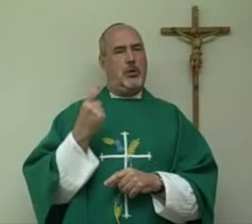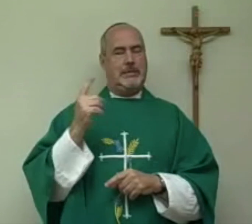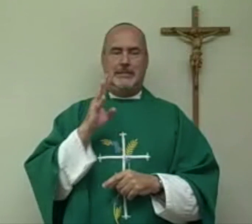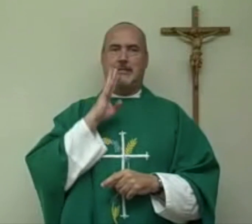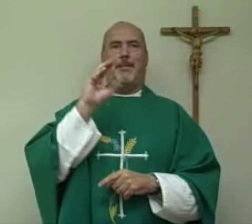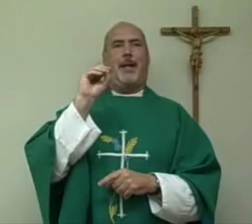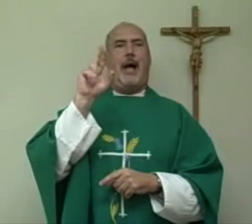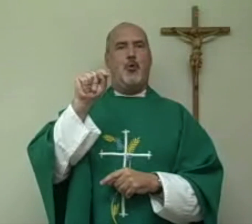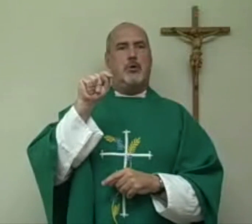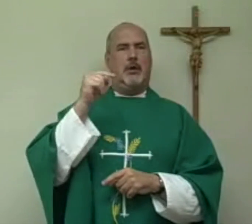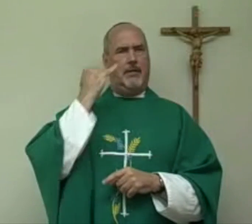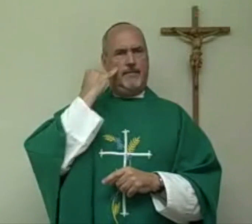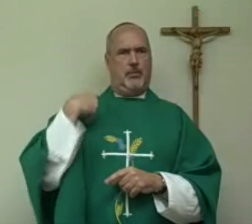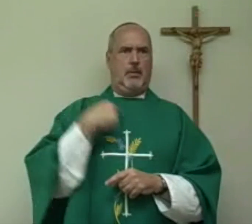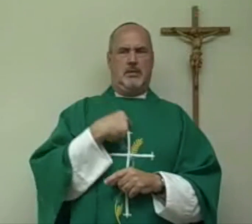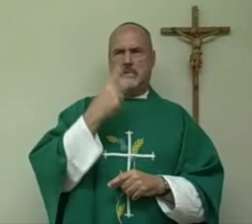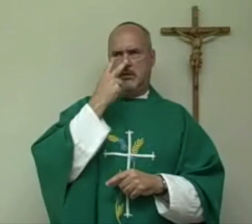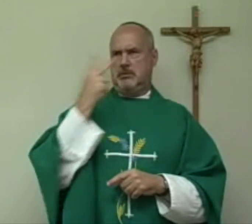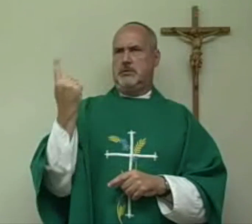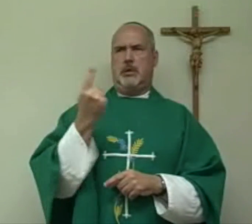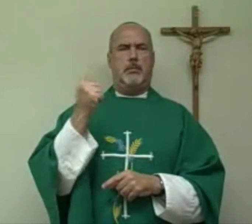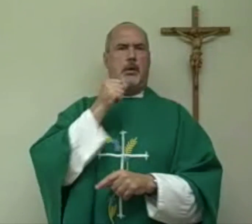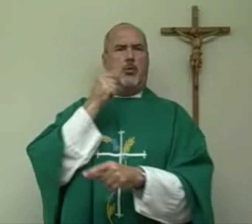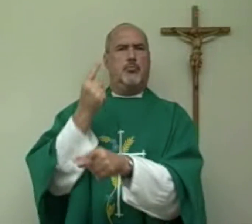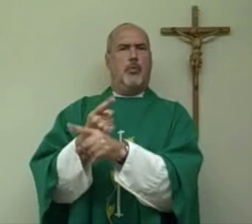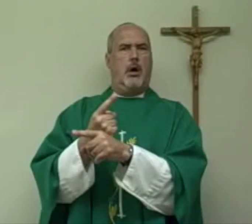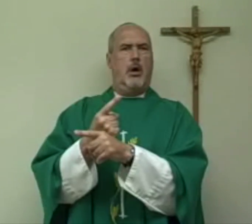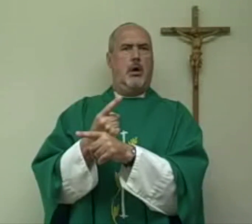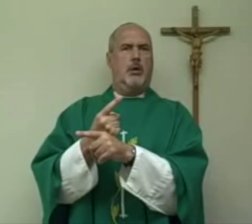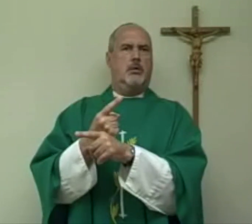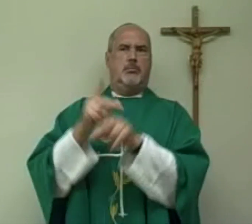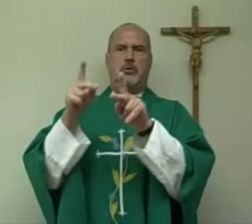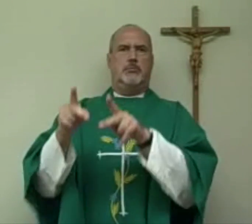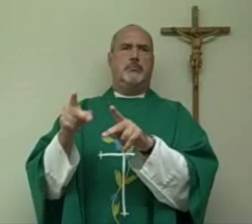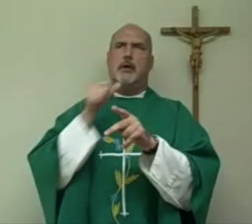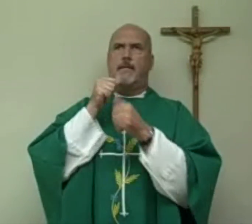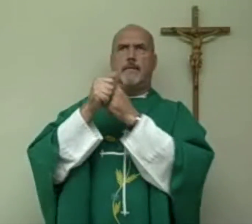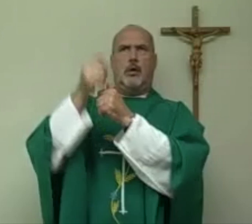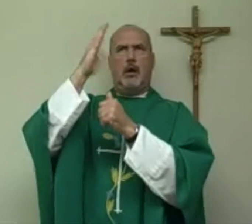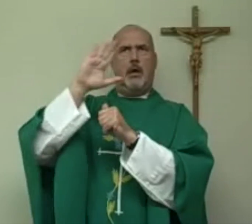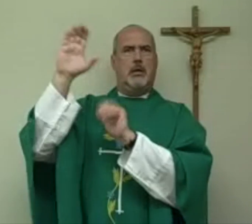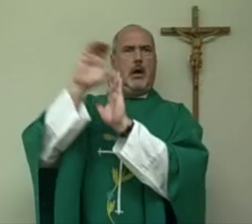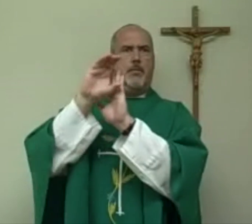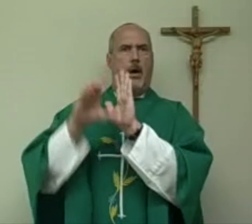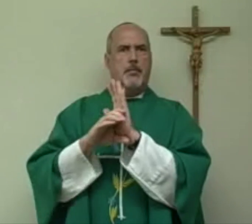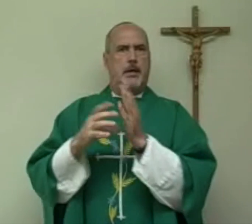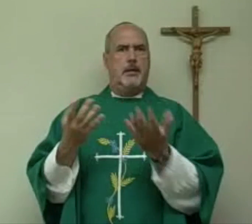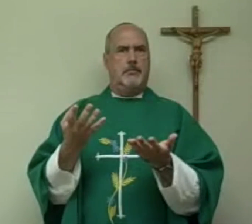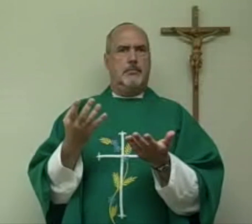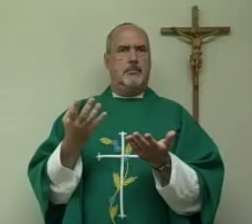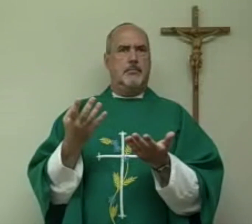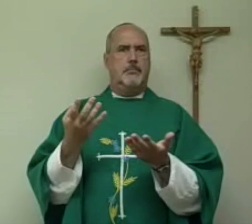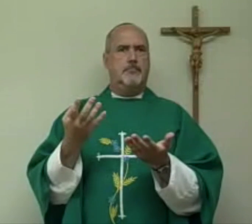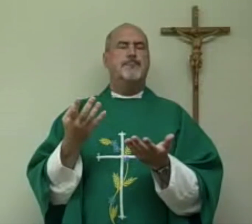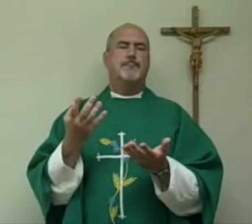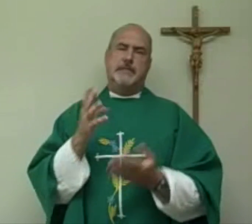us that we must always speak out if we see something being done that's wrong and against